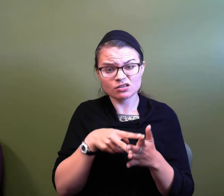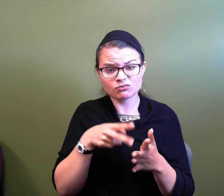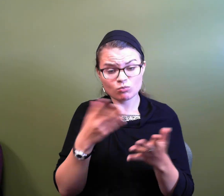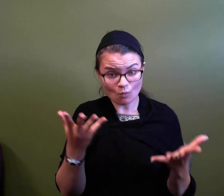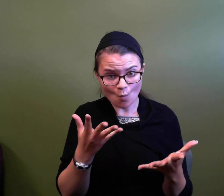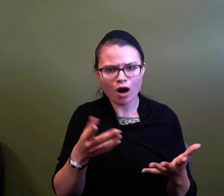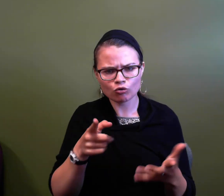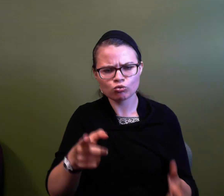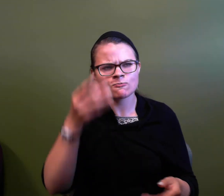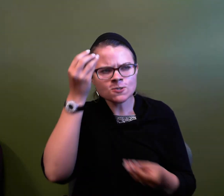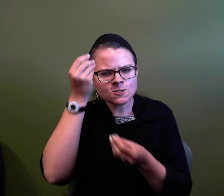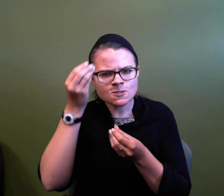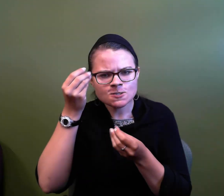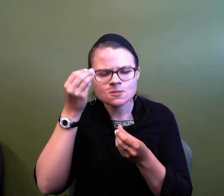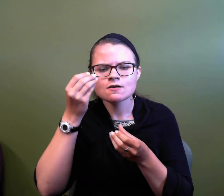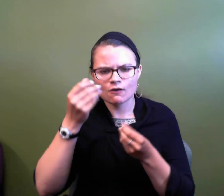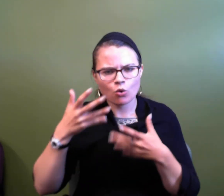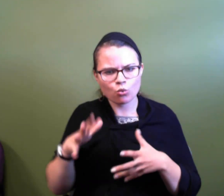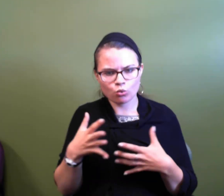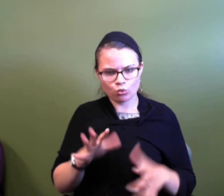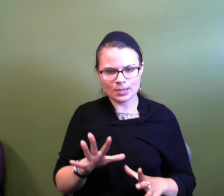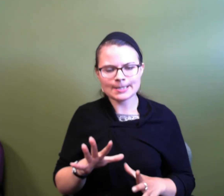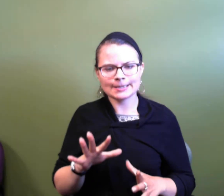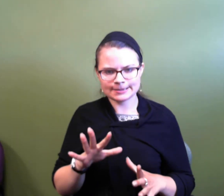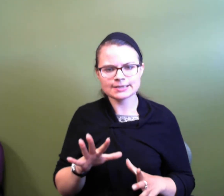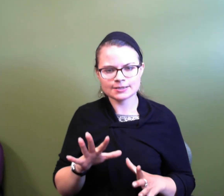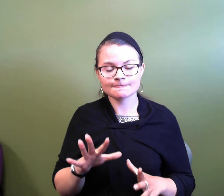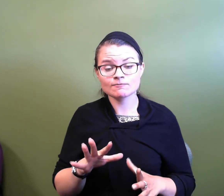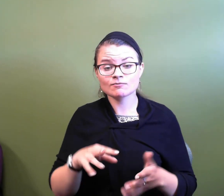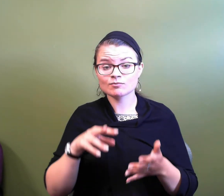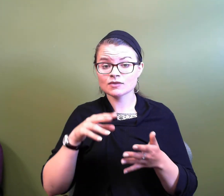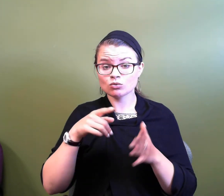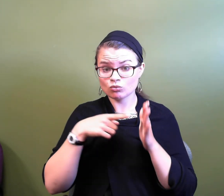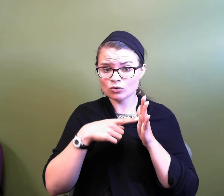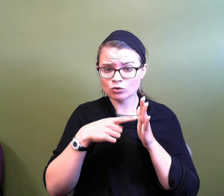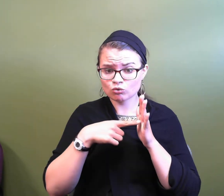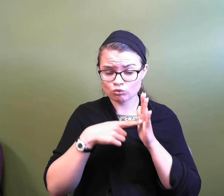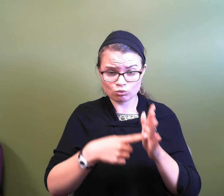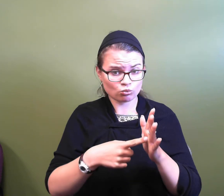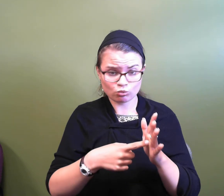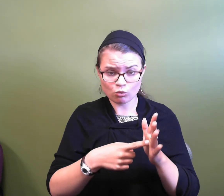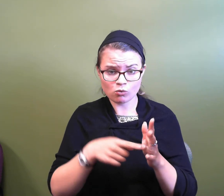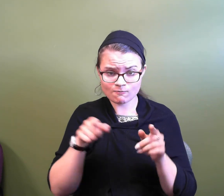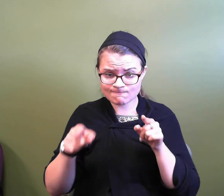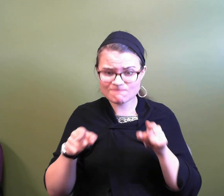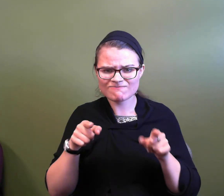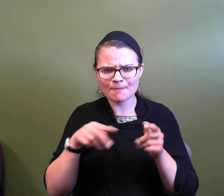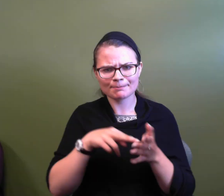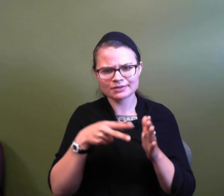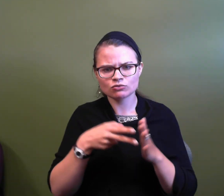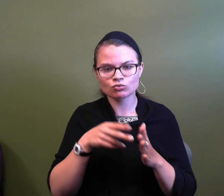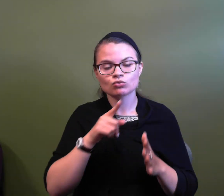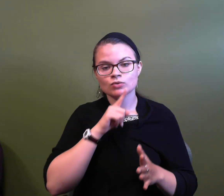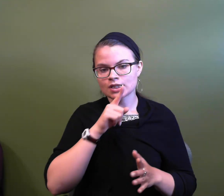you're really giving it some thought, and by representing both sides, you're really showing critical thinking. So this is a very good idea to